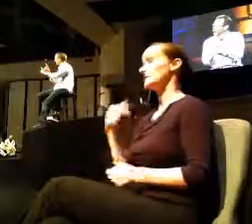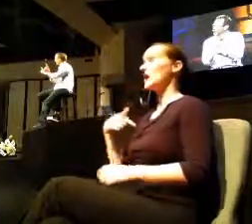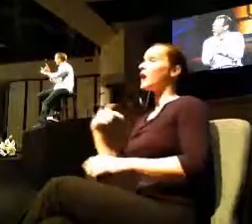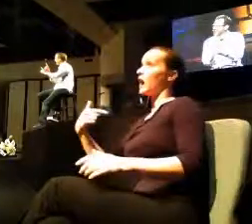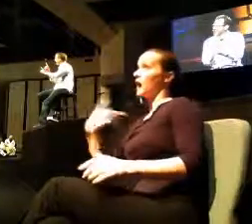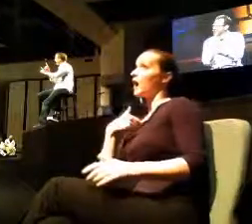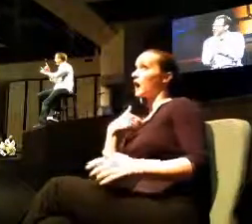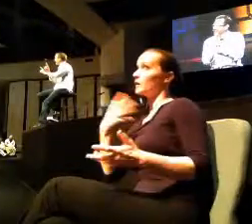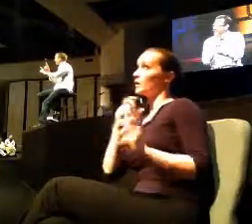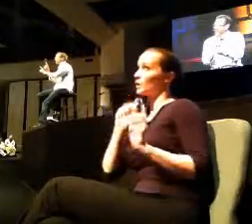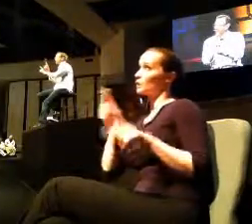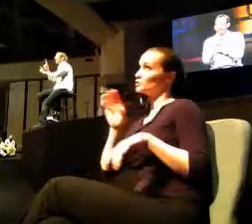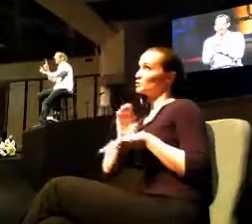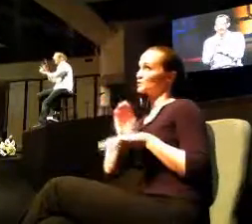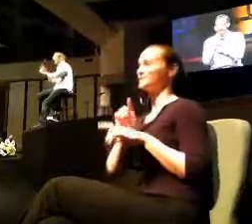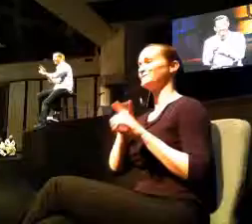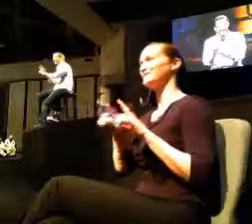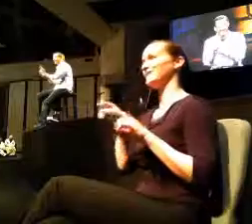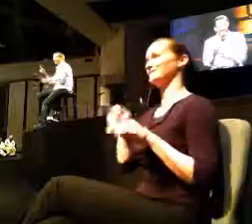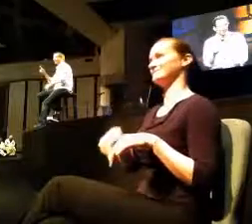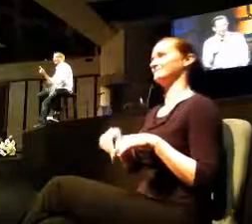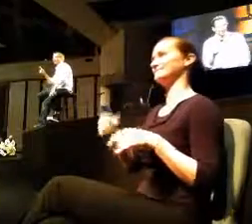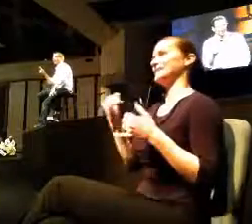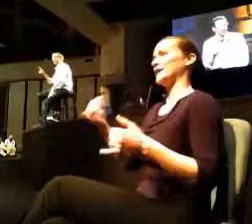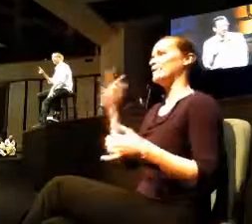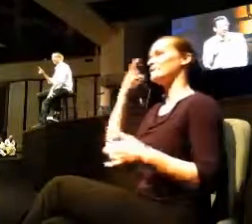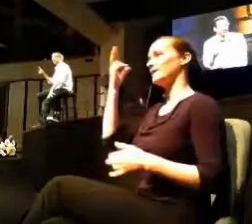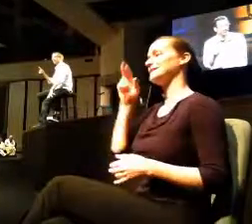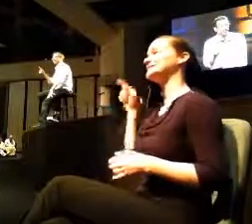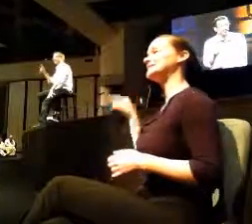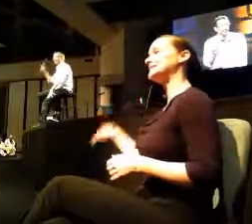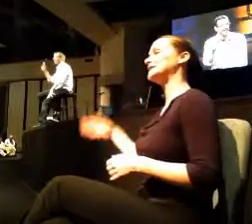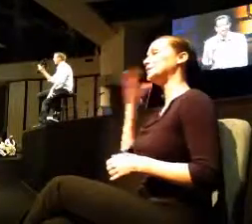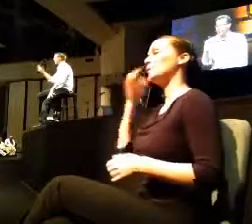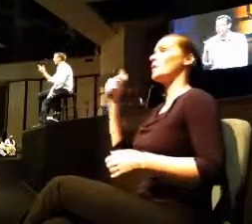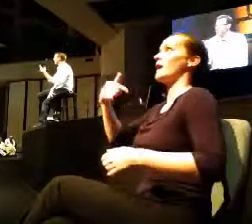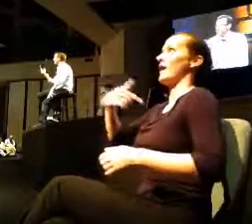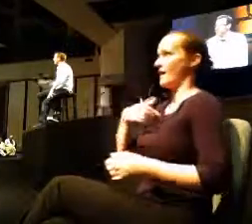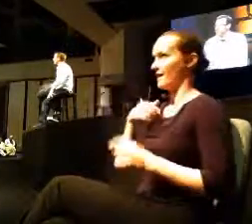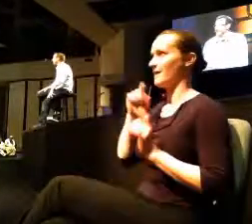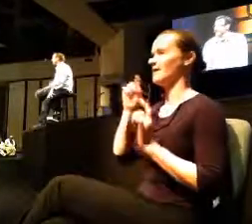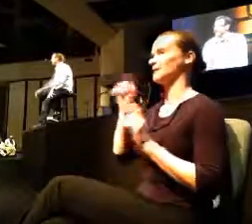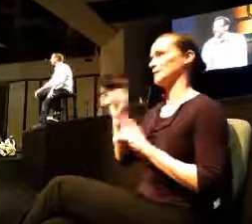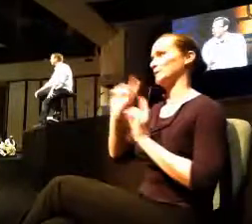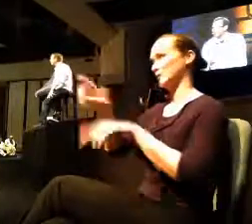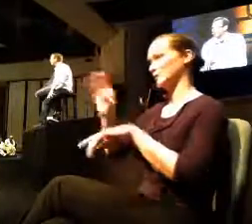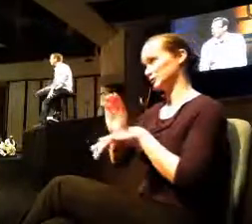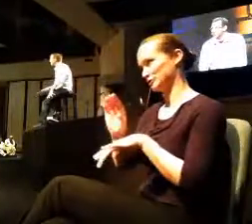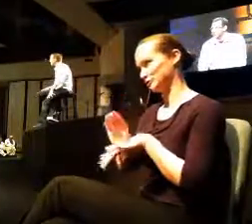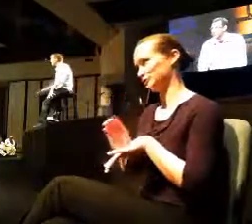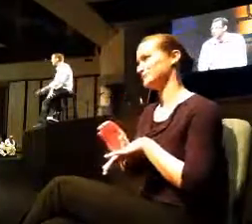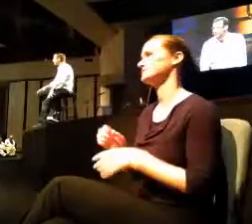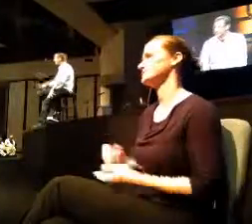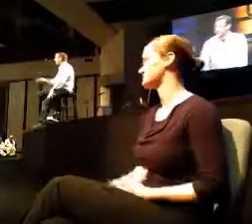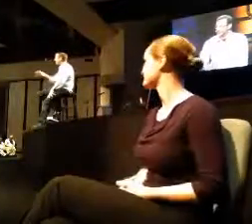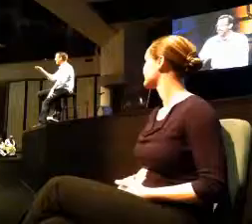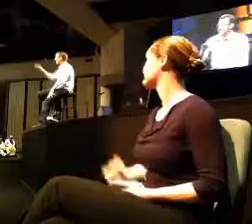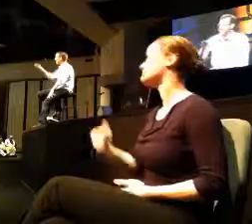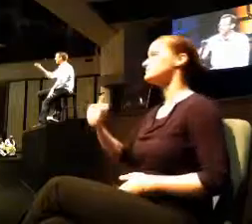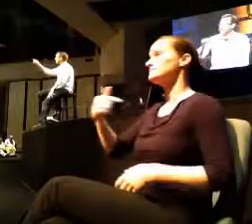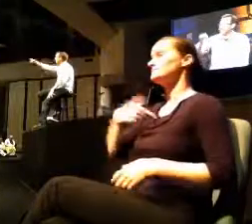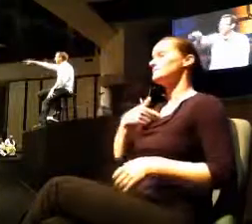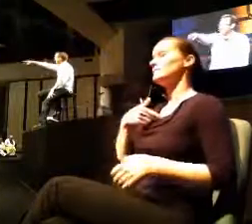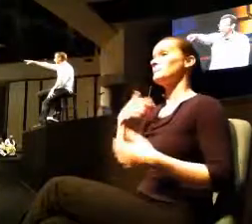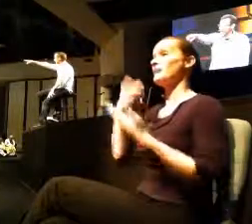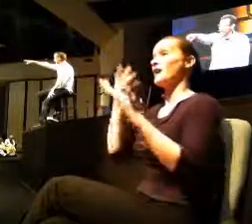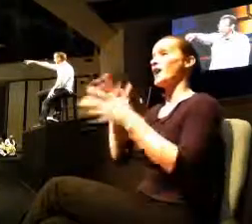I realize he knew I needed to go to church. And I remember I got to meet Aaron on a couple of occasions. He